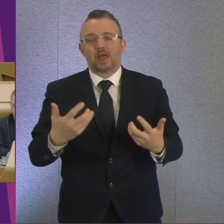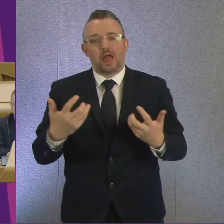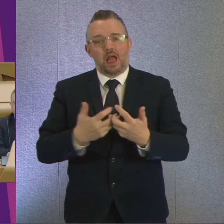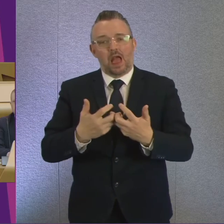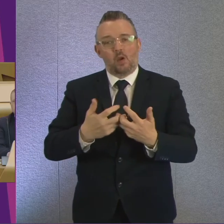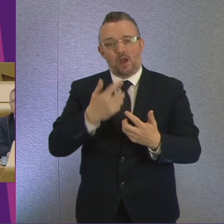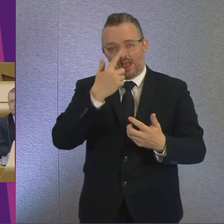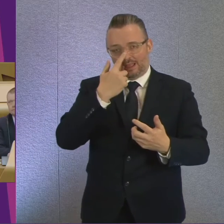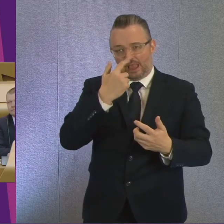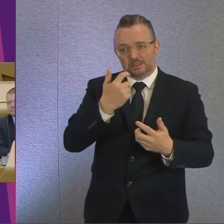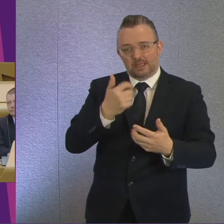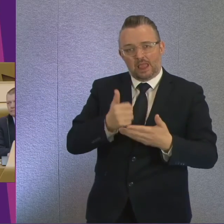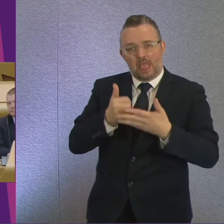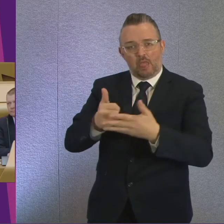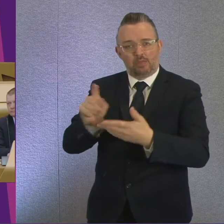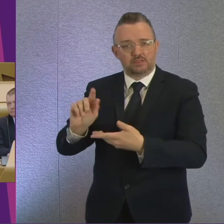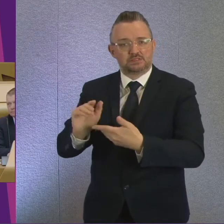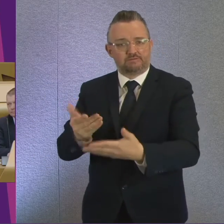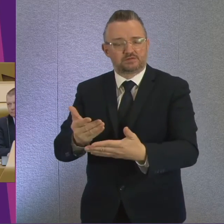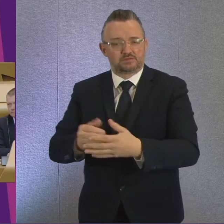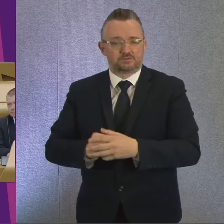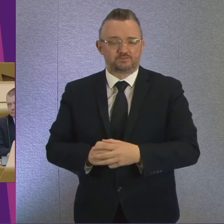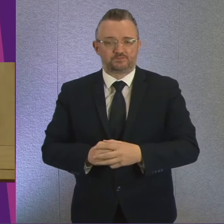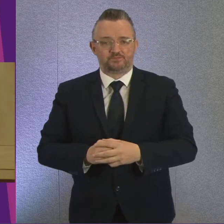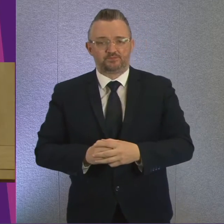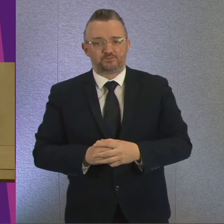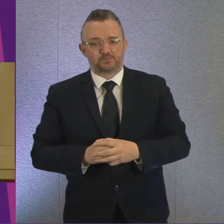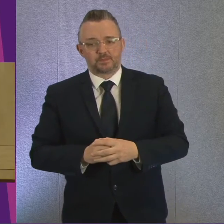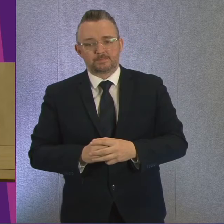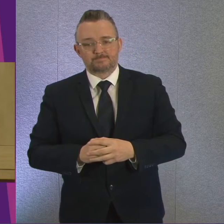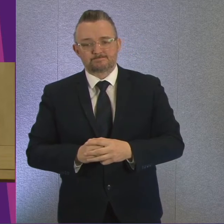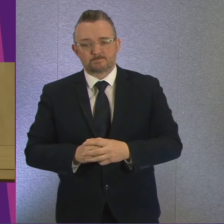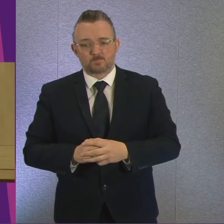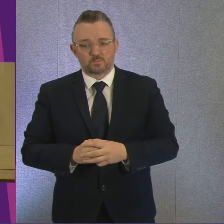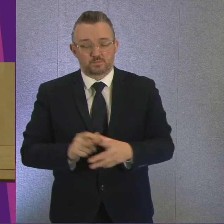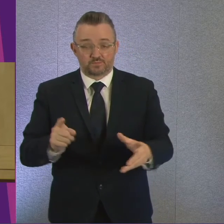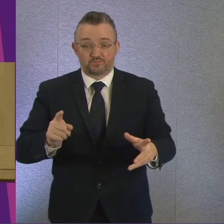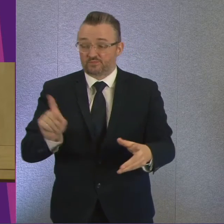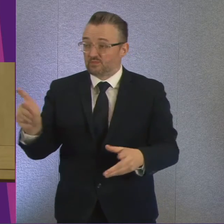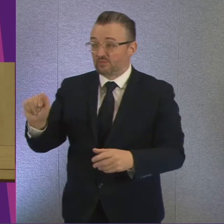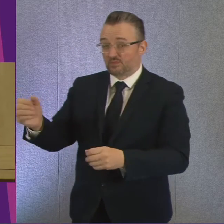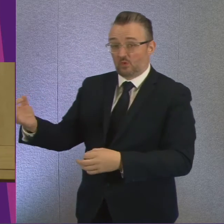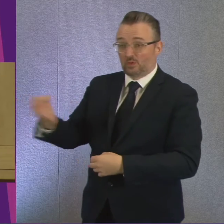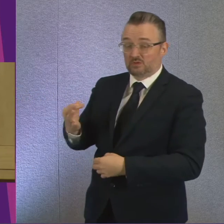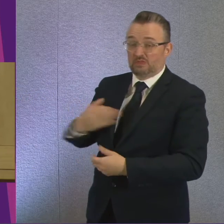brief intervention services? Minister. I thank Miles